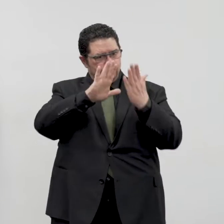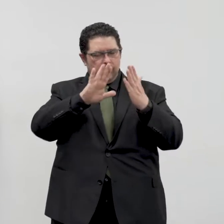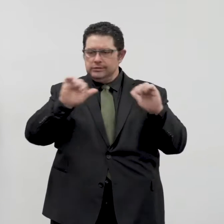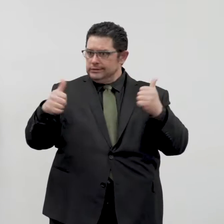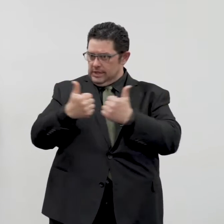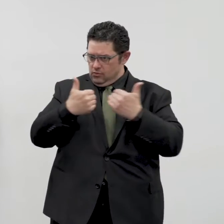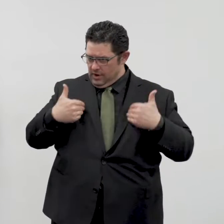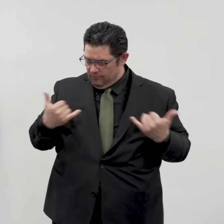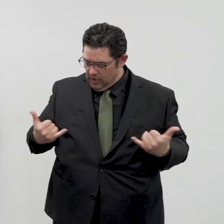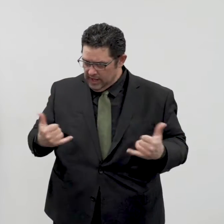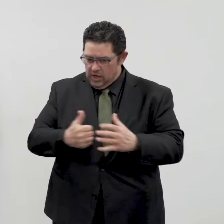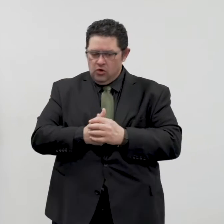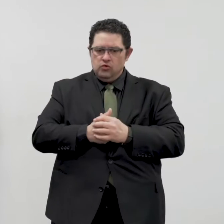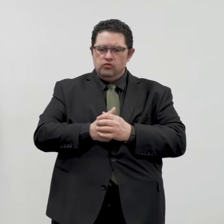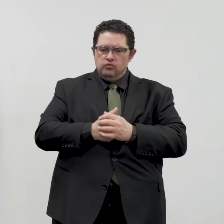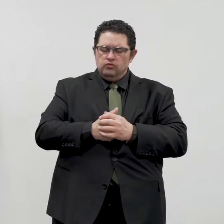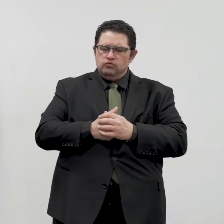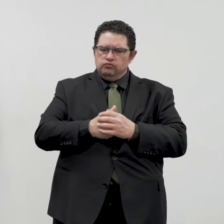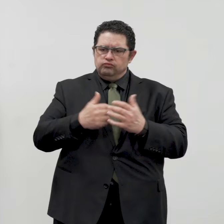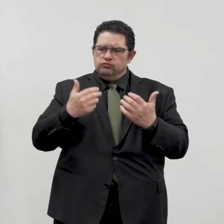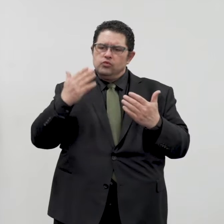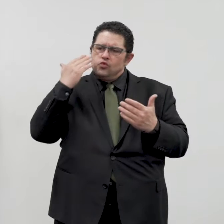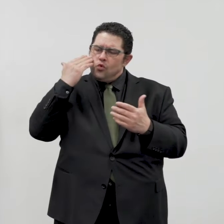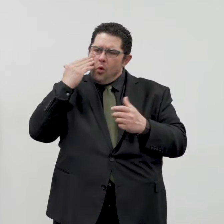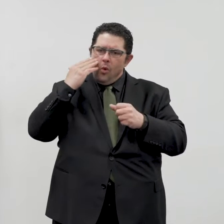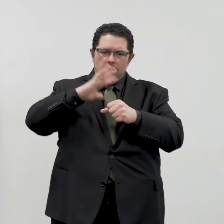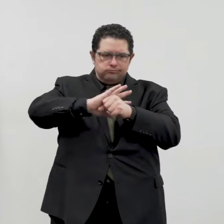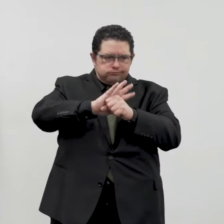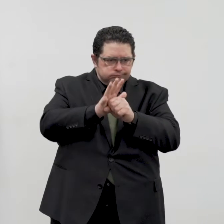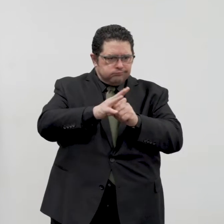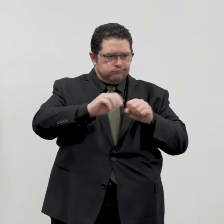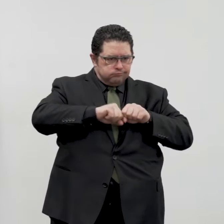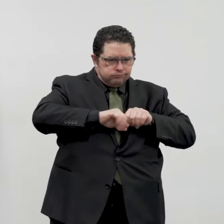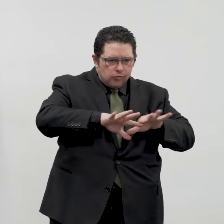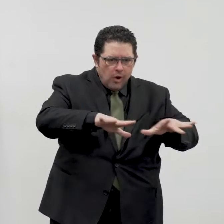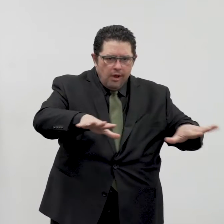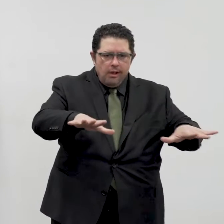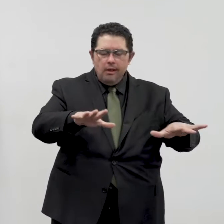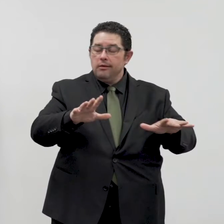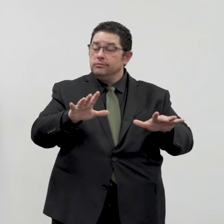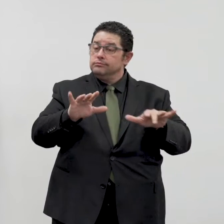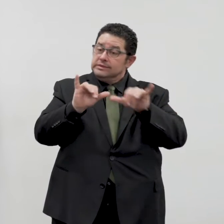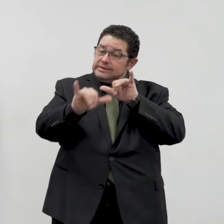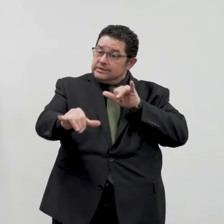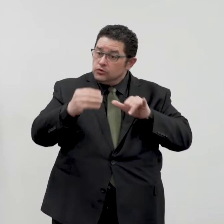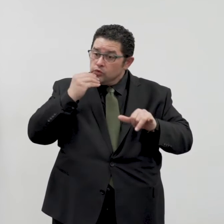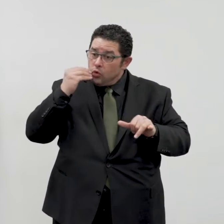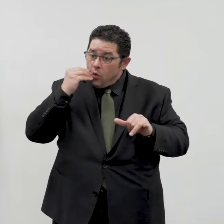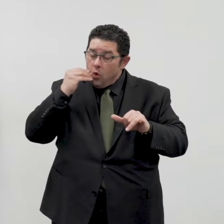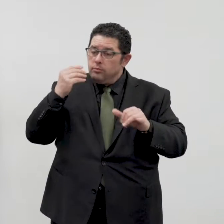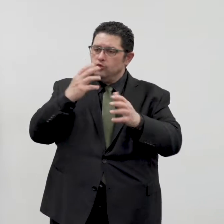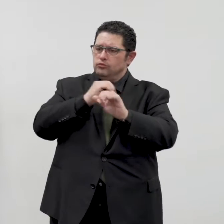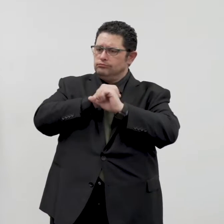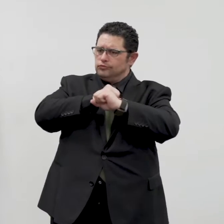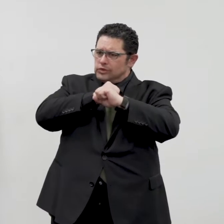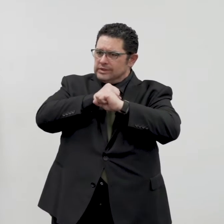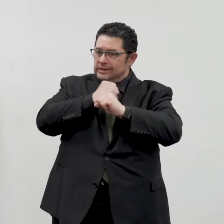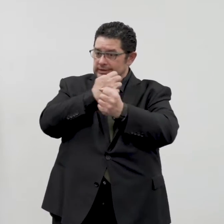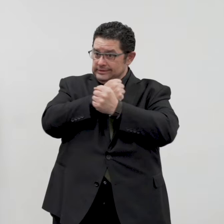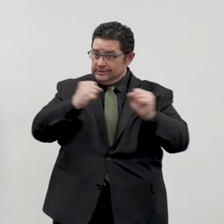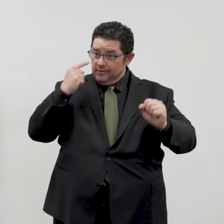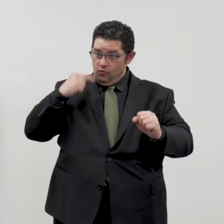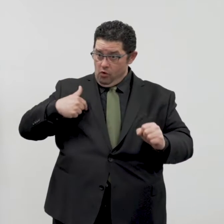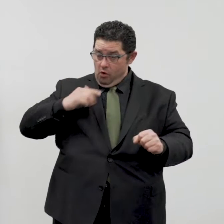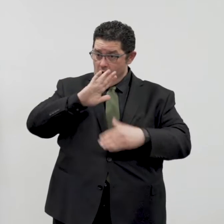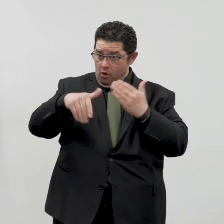That includes stopping the spread of the virus, leaving the stay-at-home orders in place to protect our safety for all of us, and providing wider access